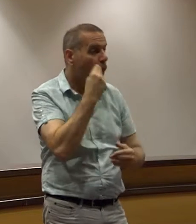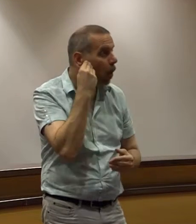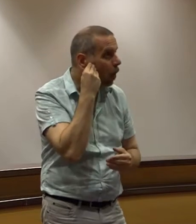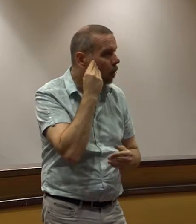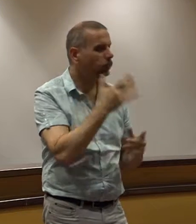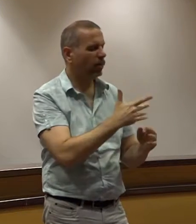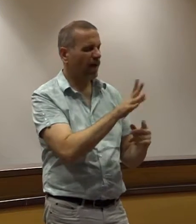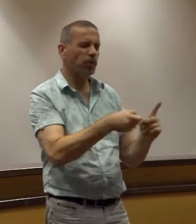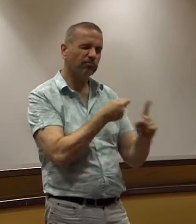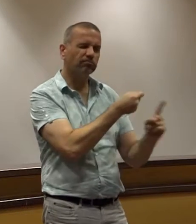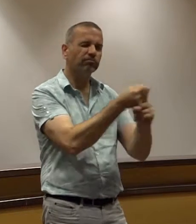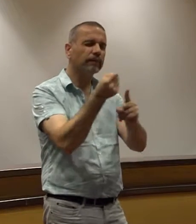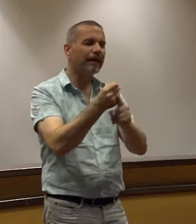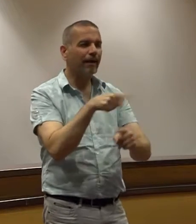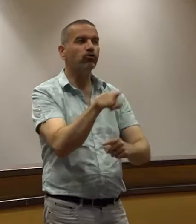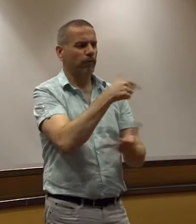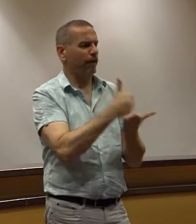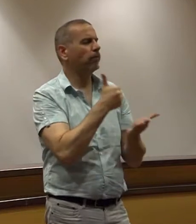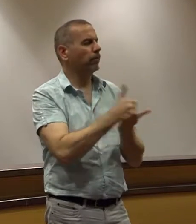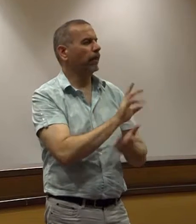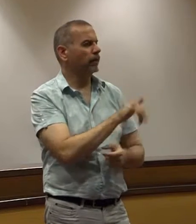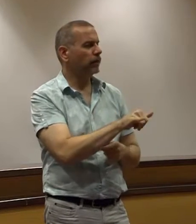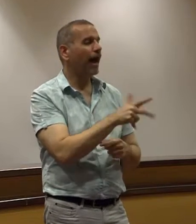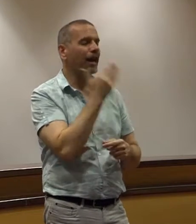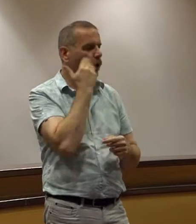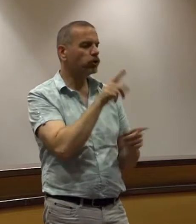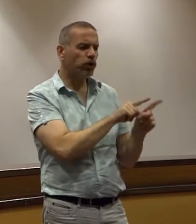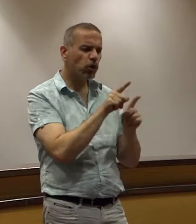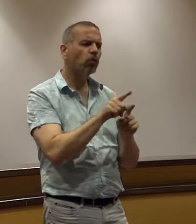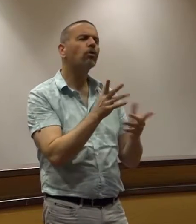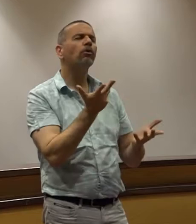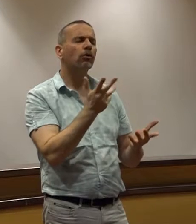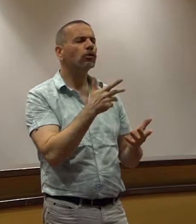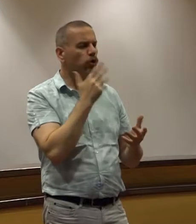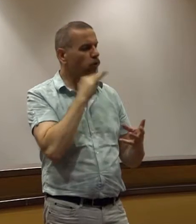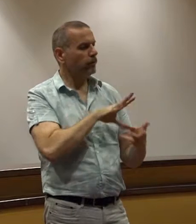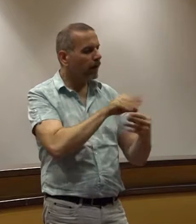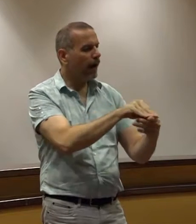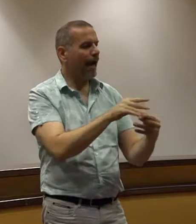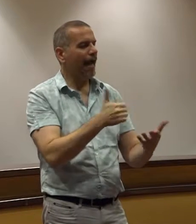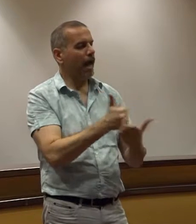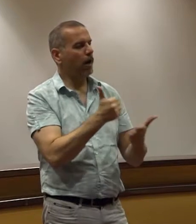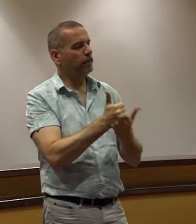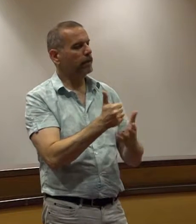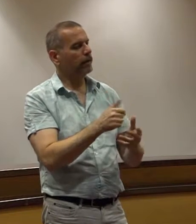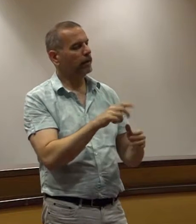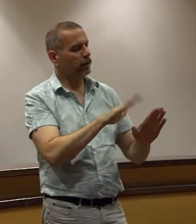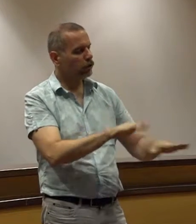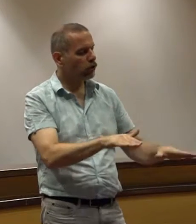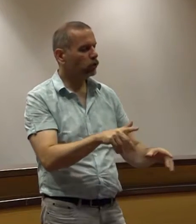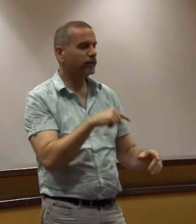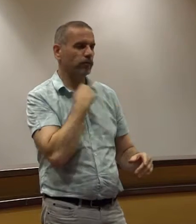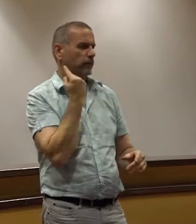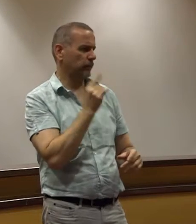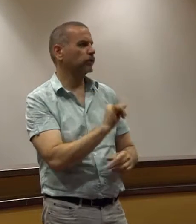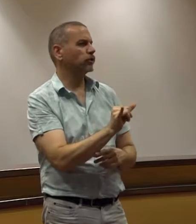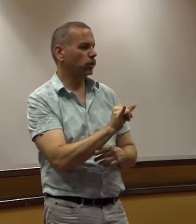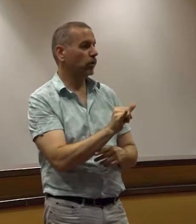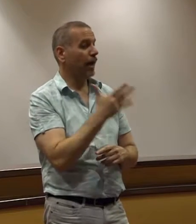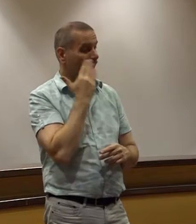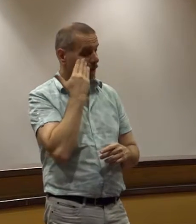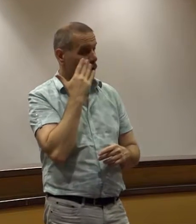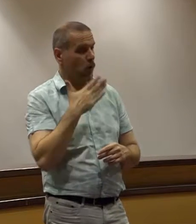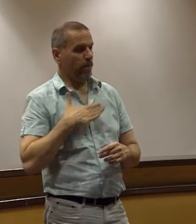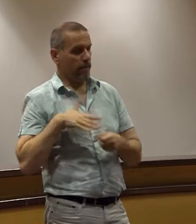difference. And I know that you've also been instrumental in helping youth at risk. I have many of those, even in the riding that